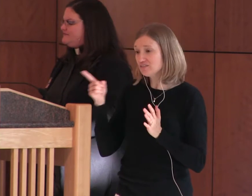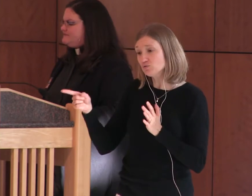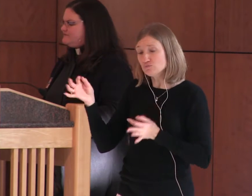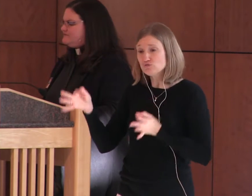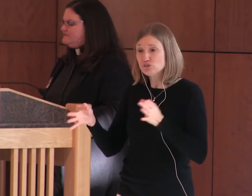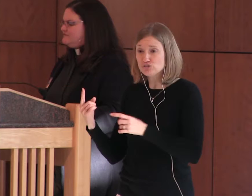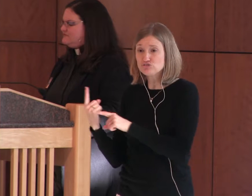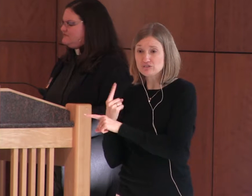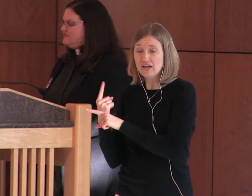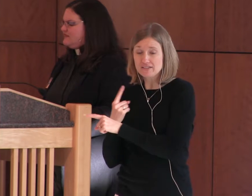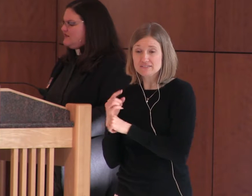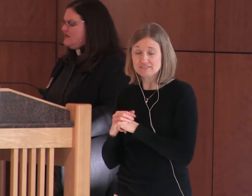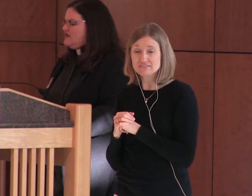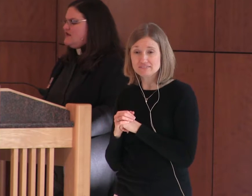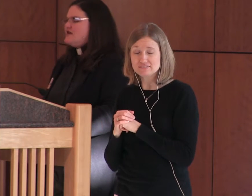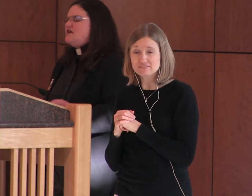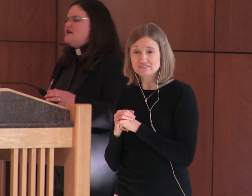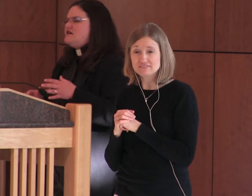rightly."